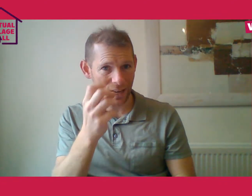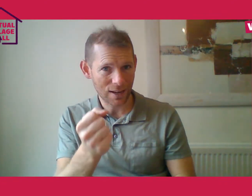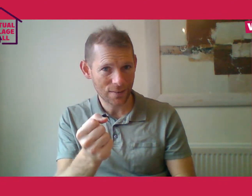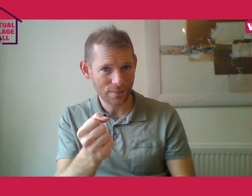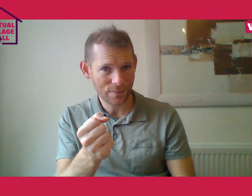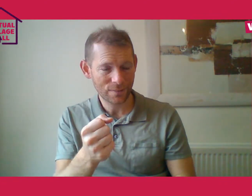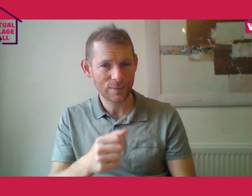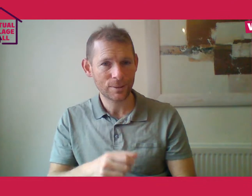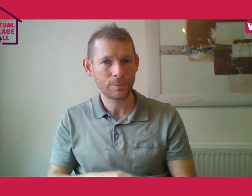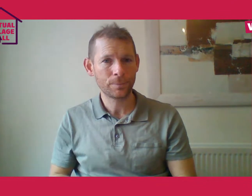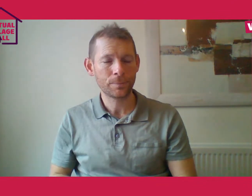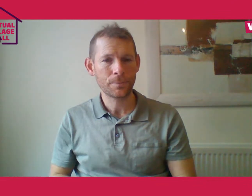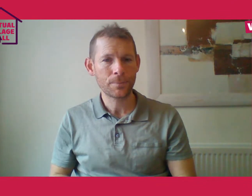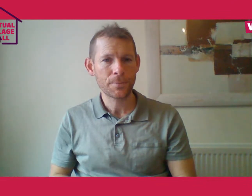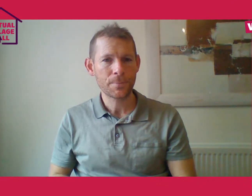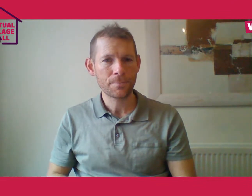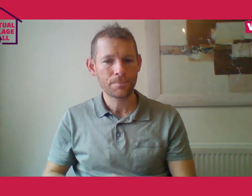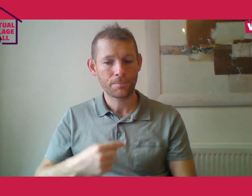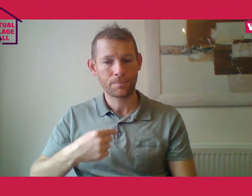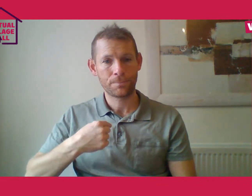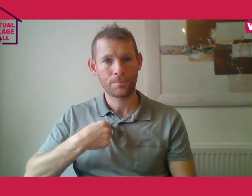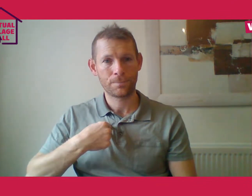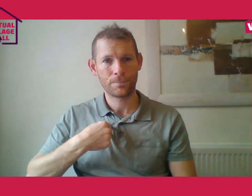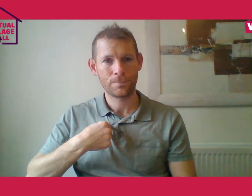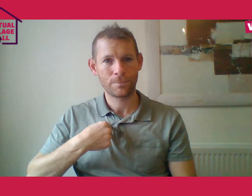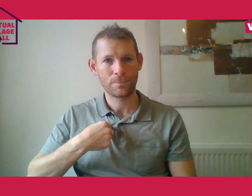You, brother, sisters, have.